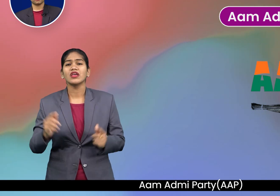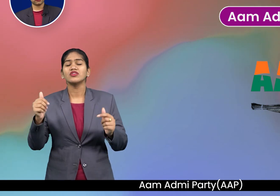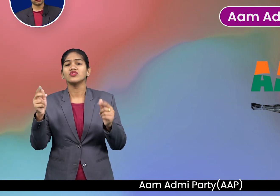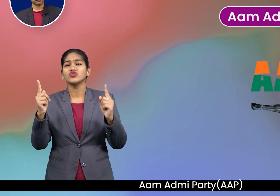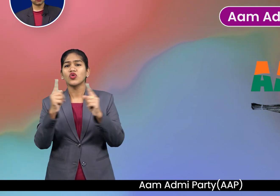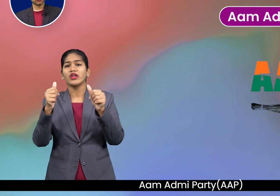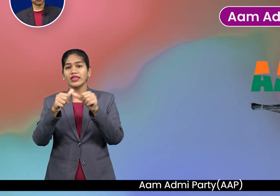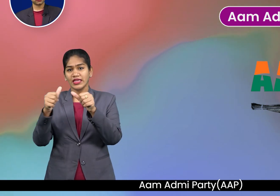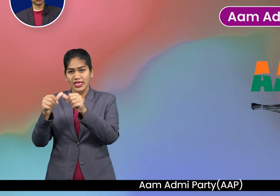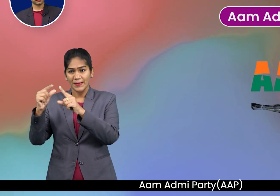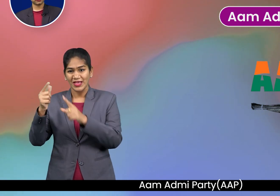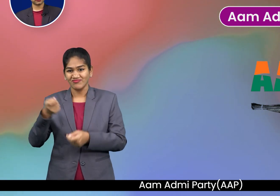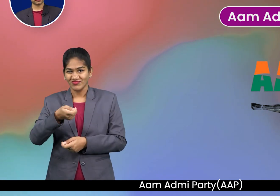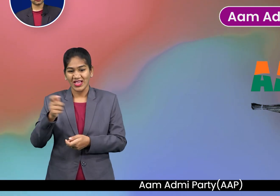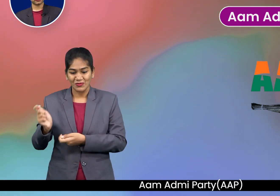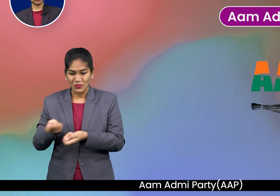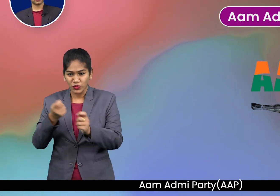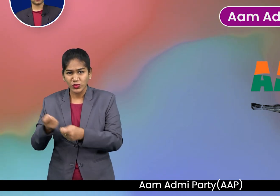AAP,